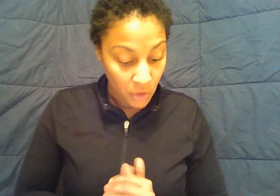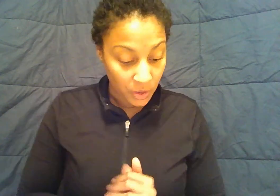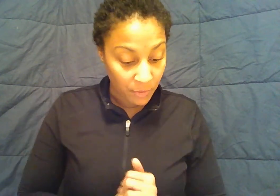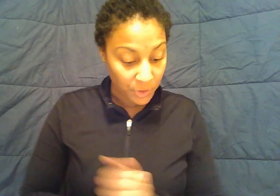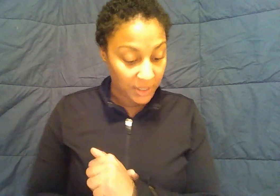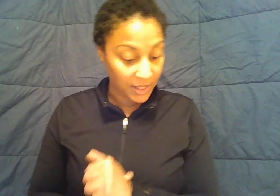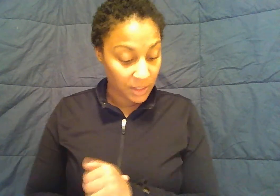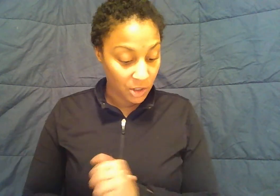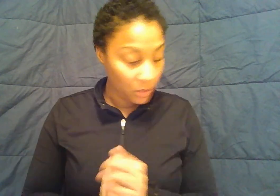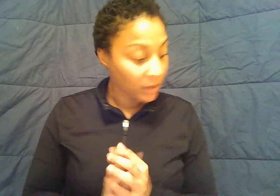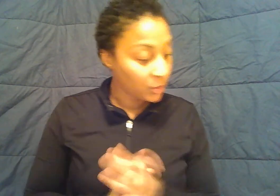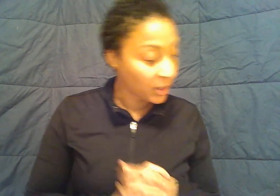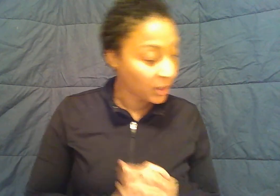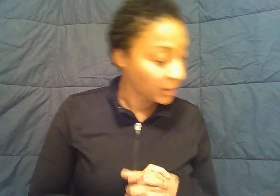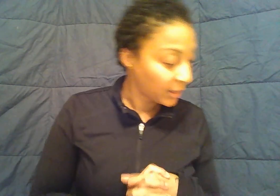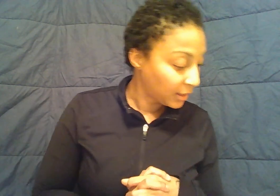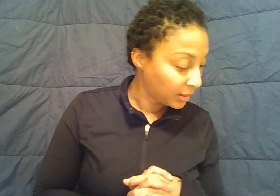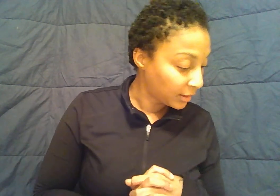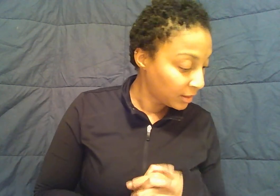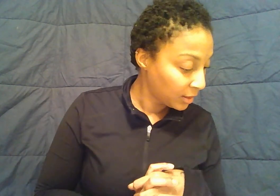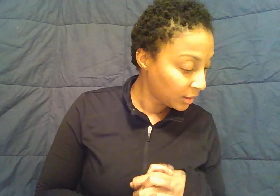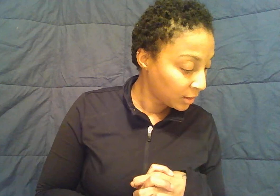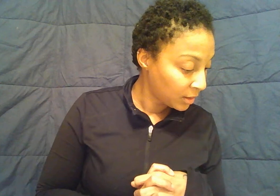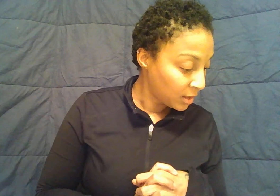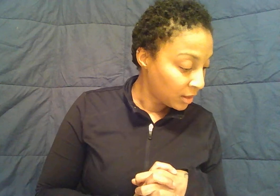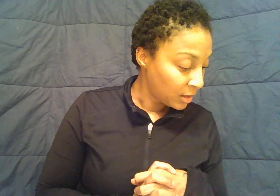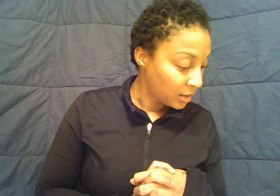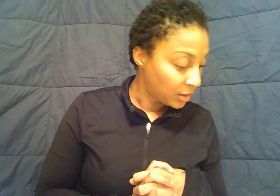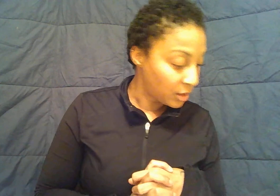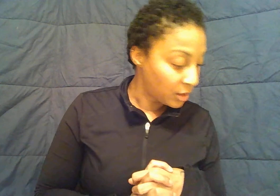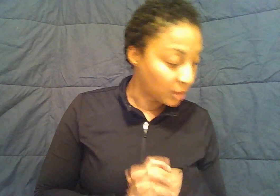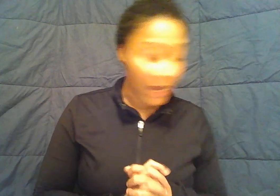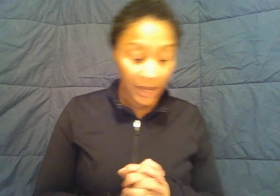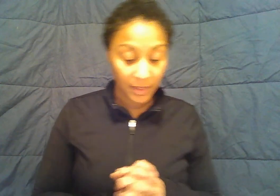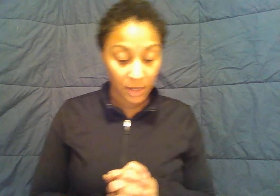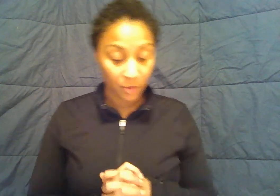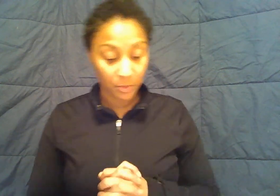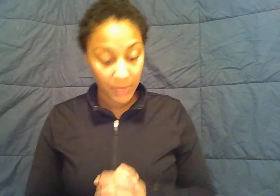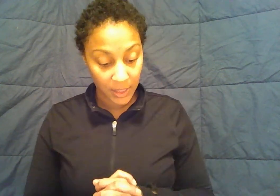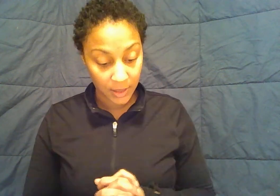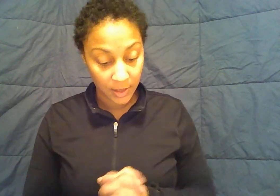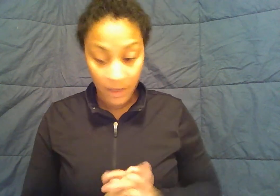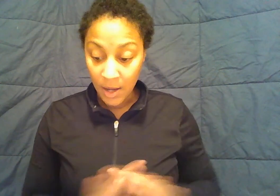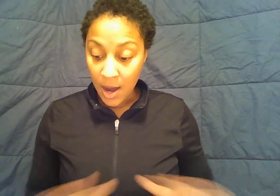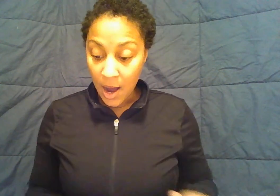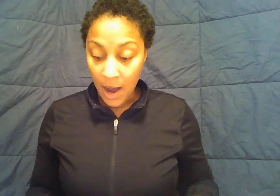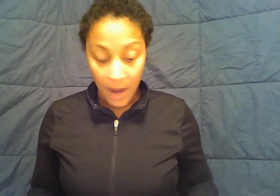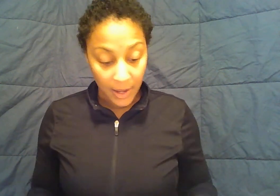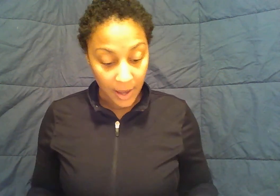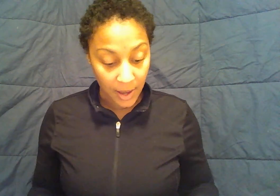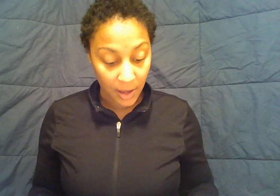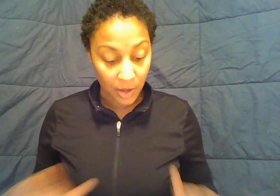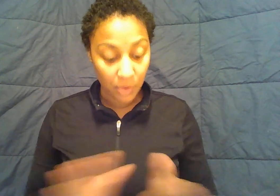So then for stanza two, including again the lines that are repeated, I